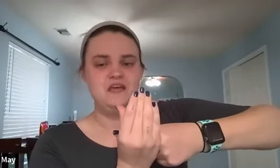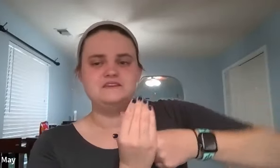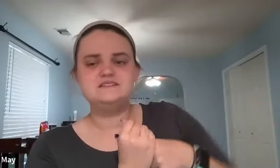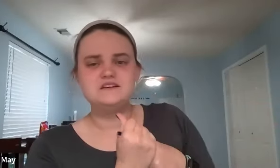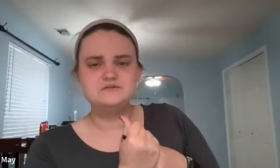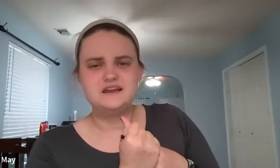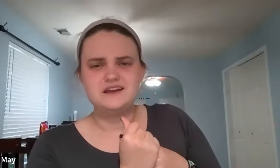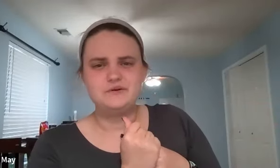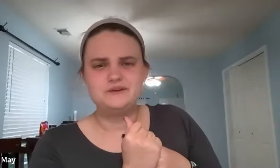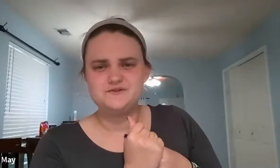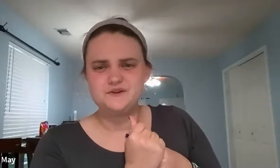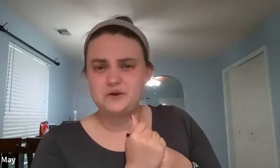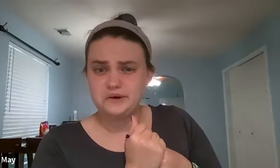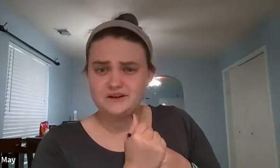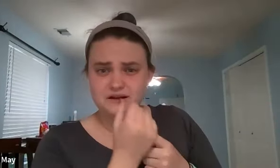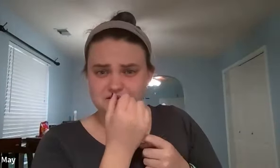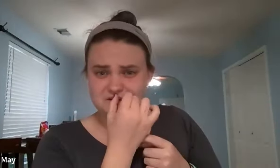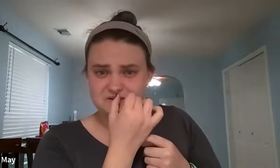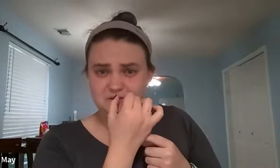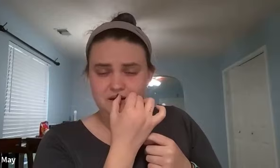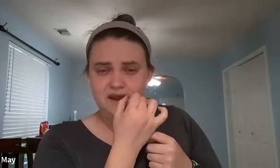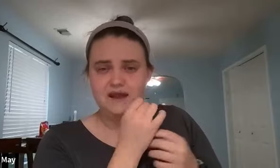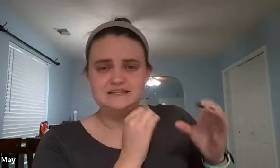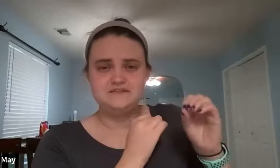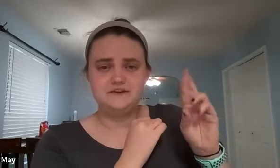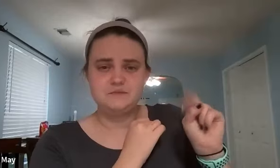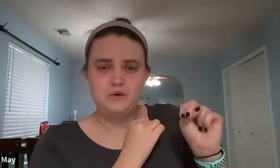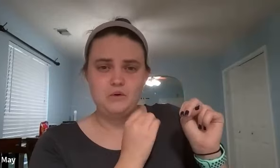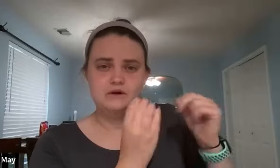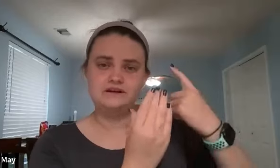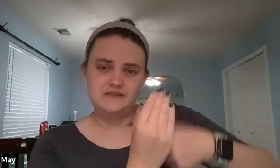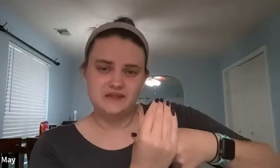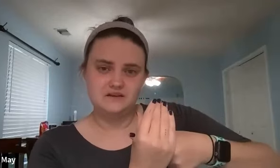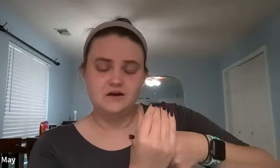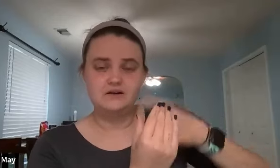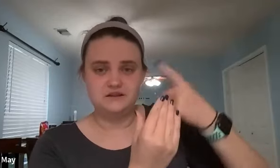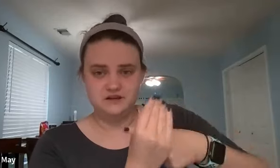This is also like kind of what we use for like corn dog too. I tend to fingerspell corn and then dog, hot dog.